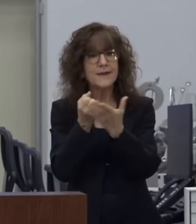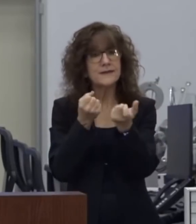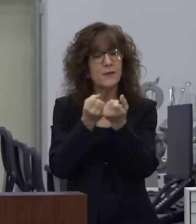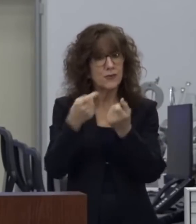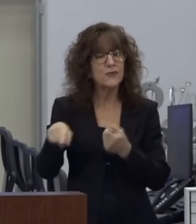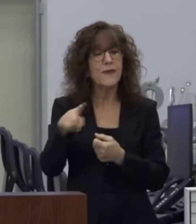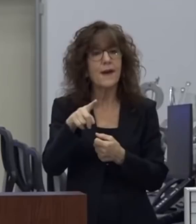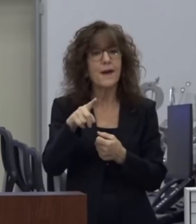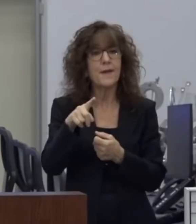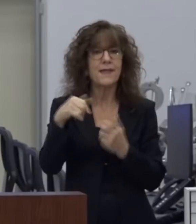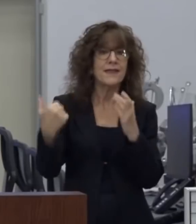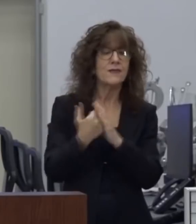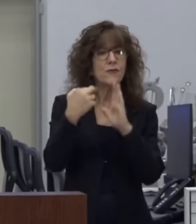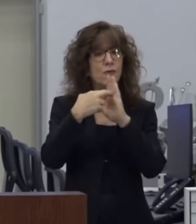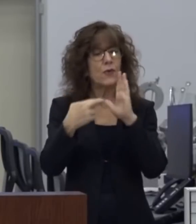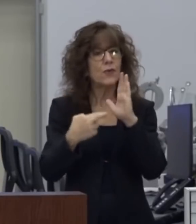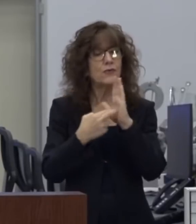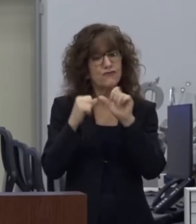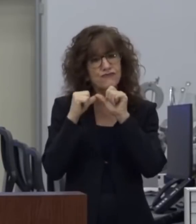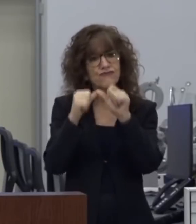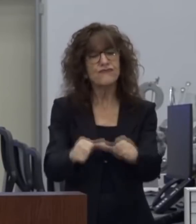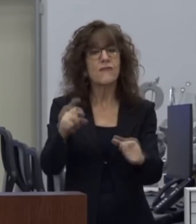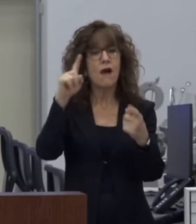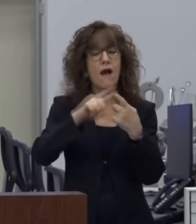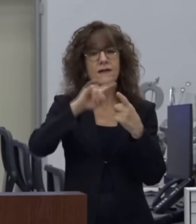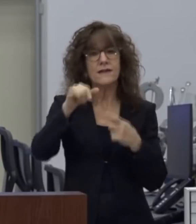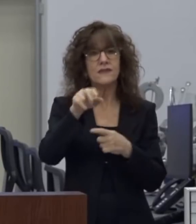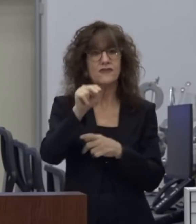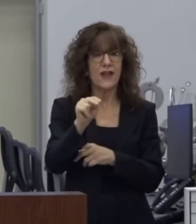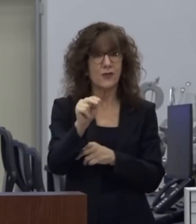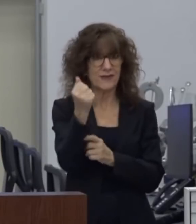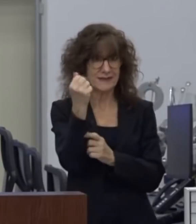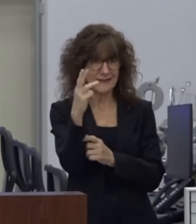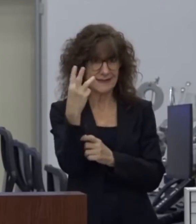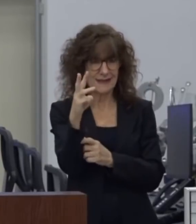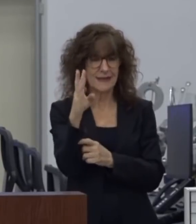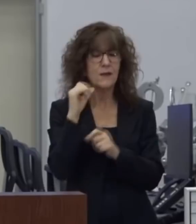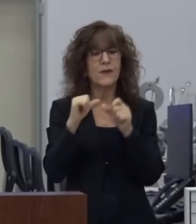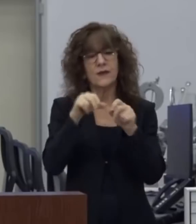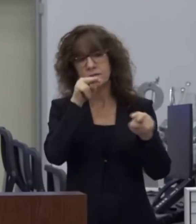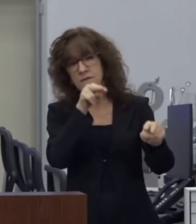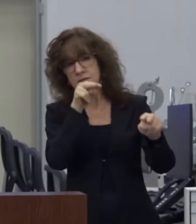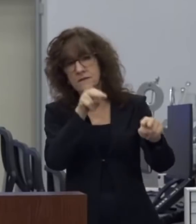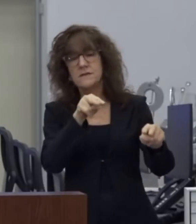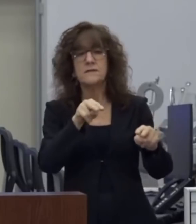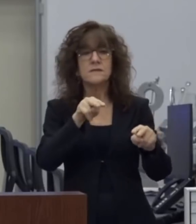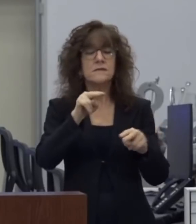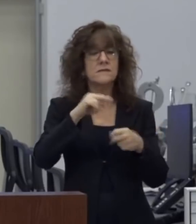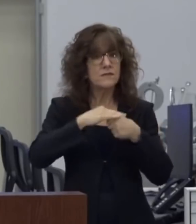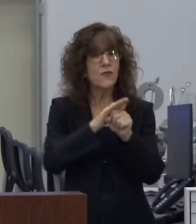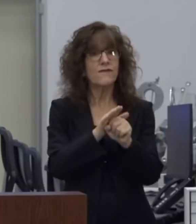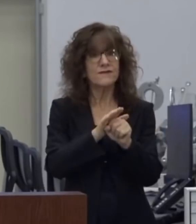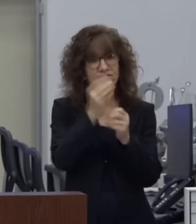them. These new measures will remain in effect through January 16th, and we will continue to monitor our COVID-19